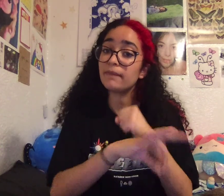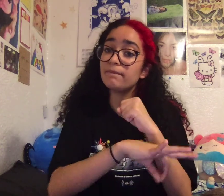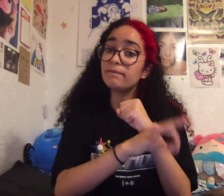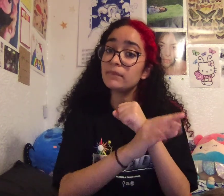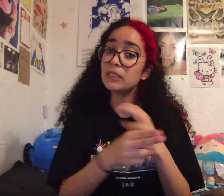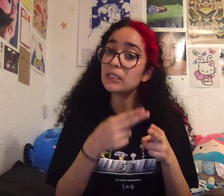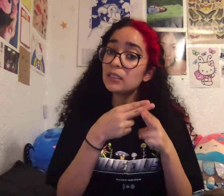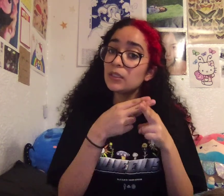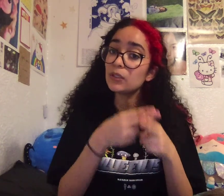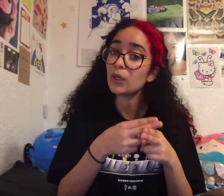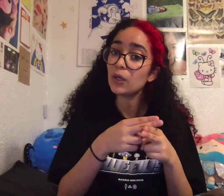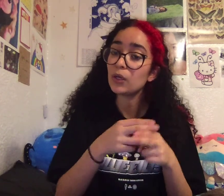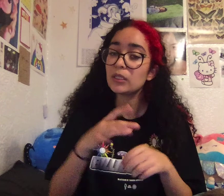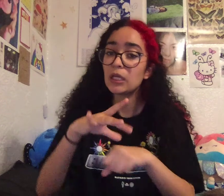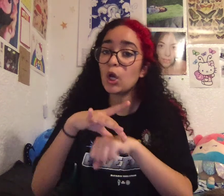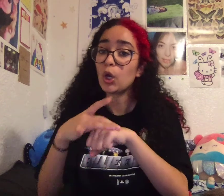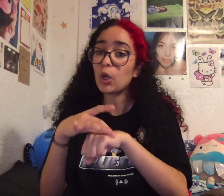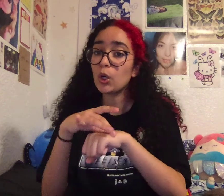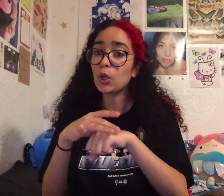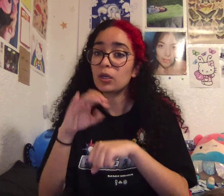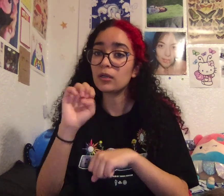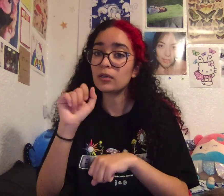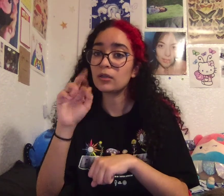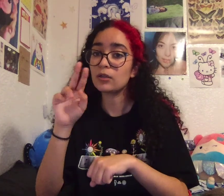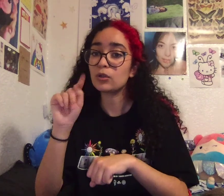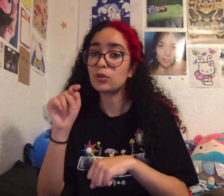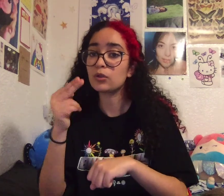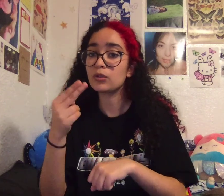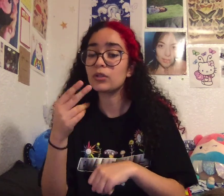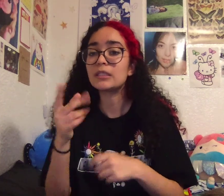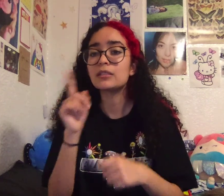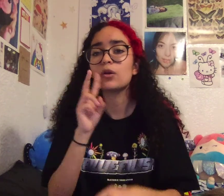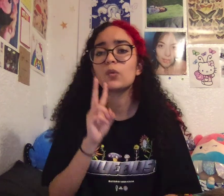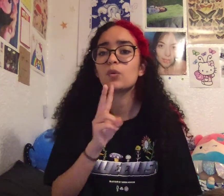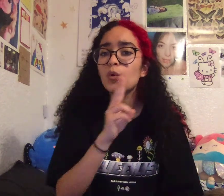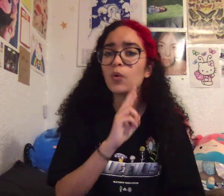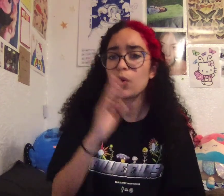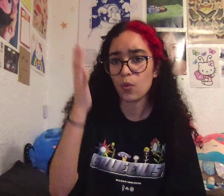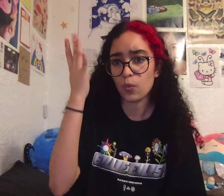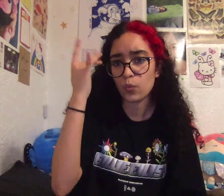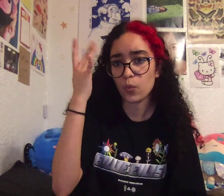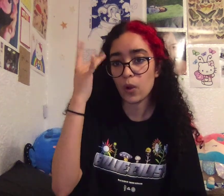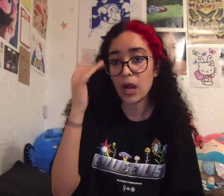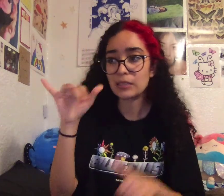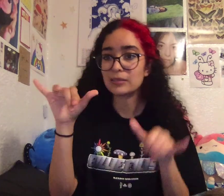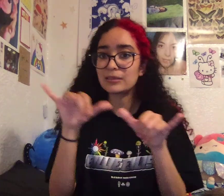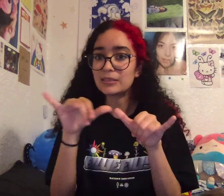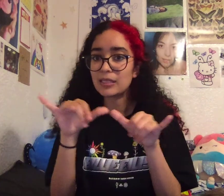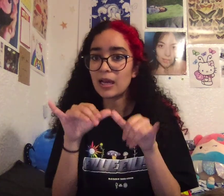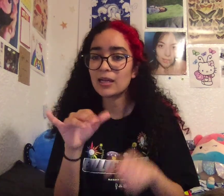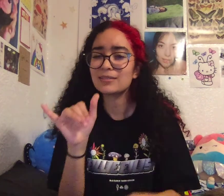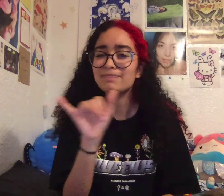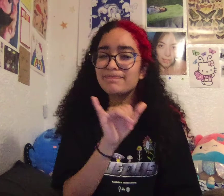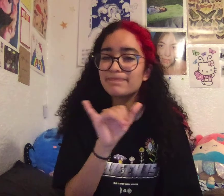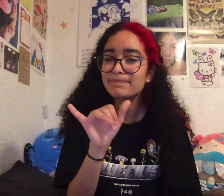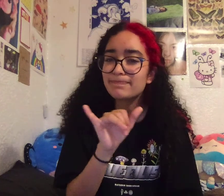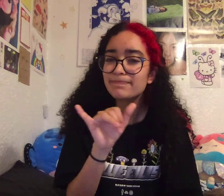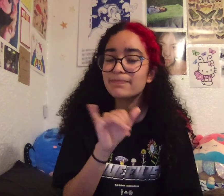Earth's twin. The reason for that is they are very similar size. They're almost the same size. And what's interesting, they're